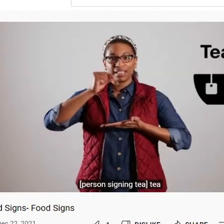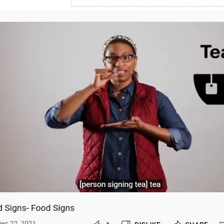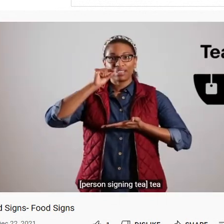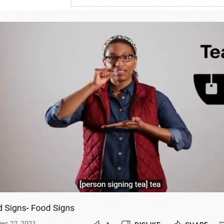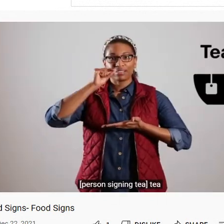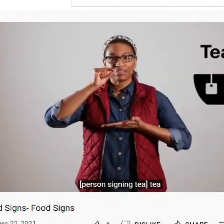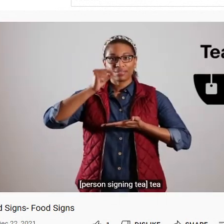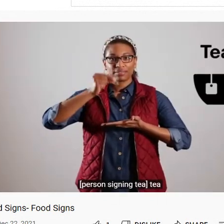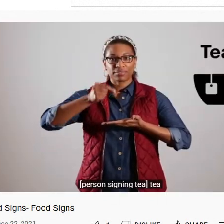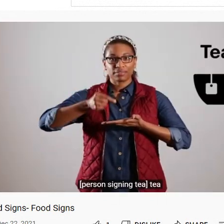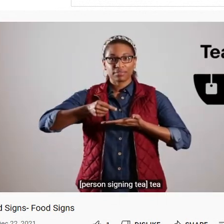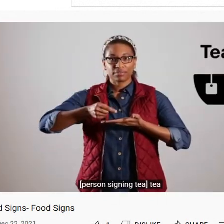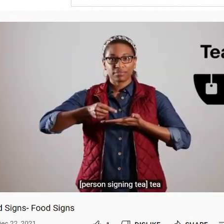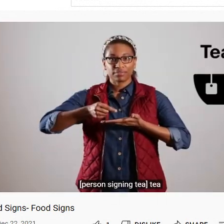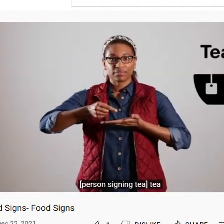Tea,